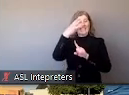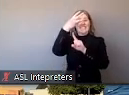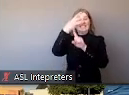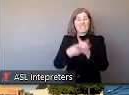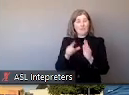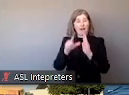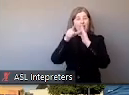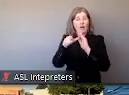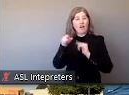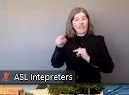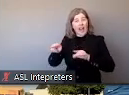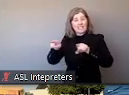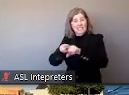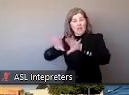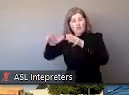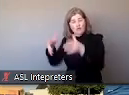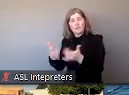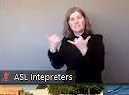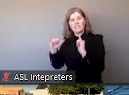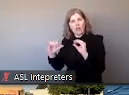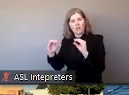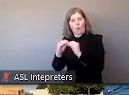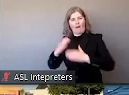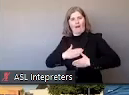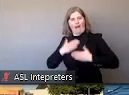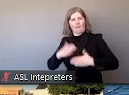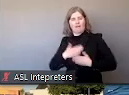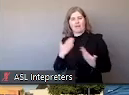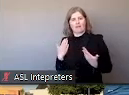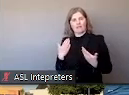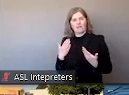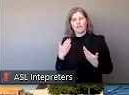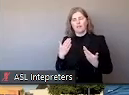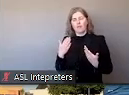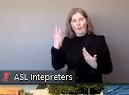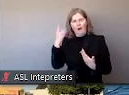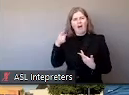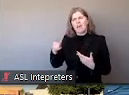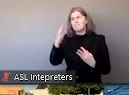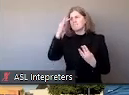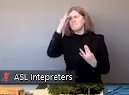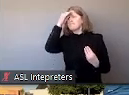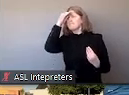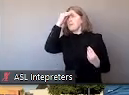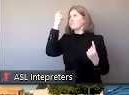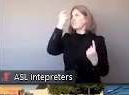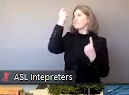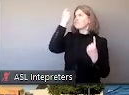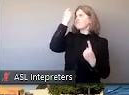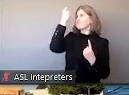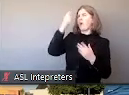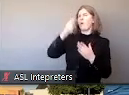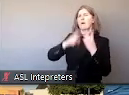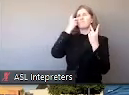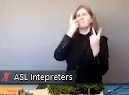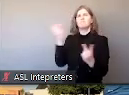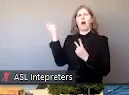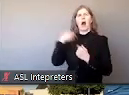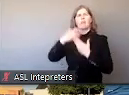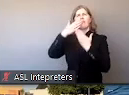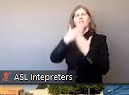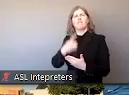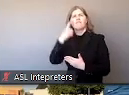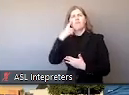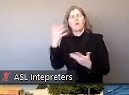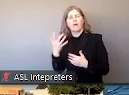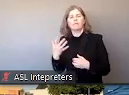group was still much happier, just taking the time to think about the things that they were really thankful for. Of course,